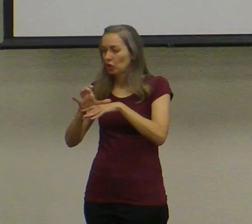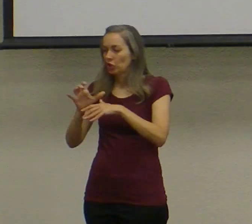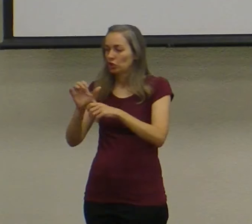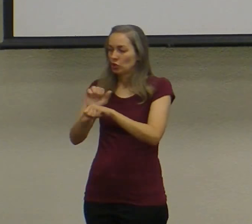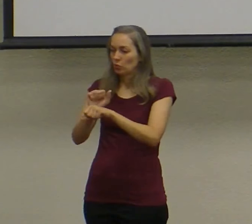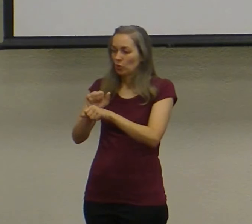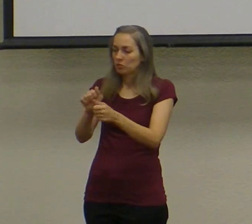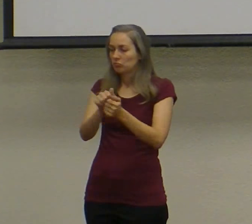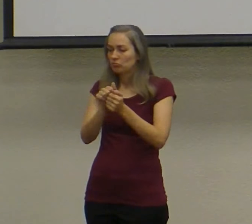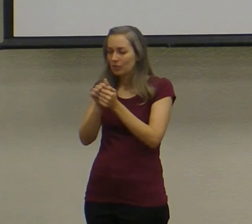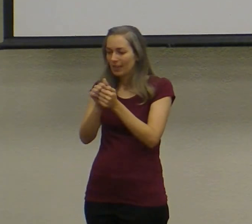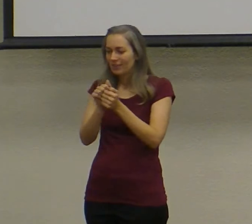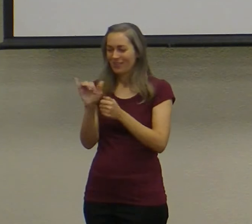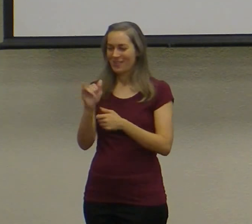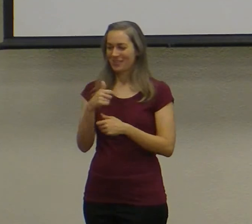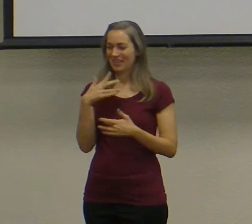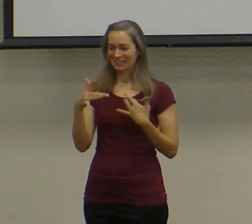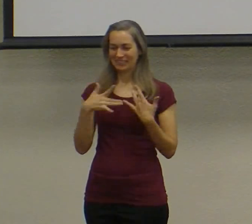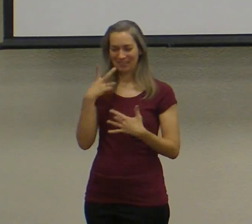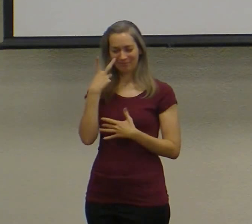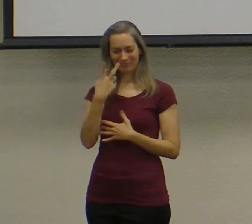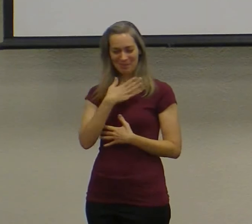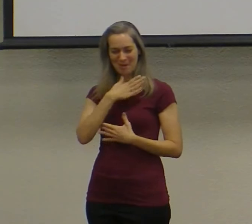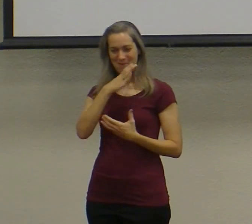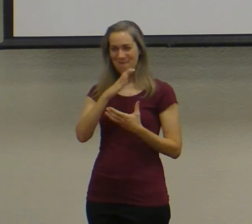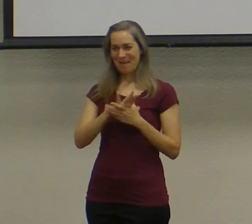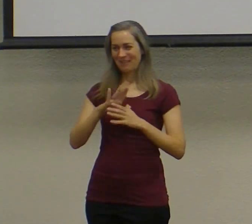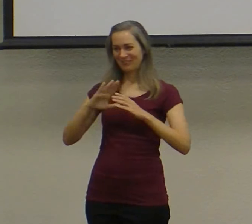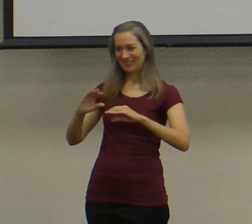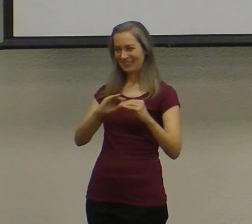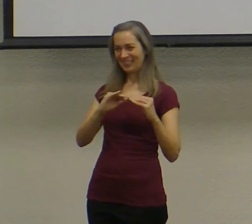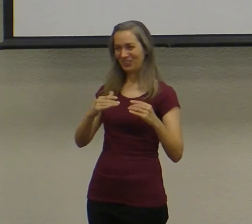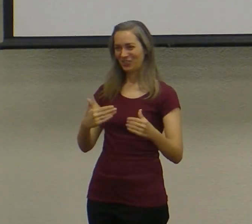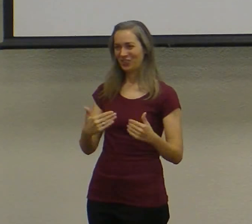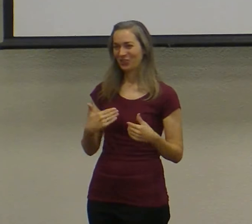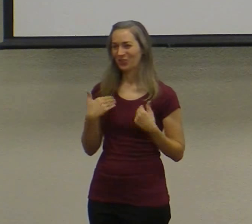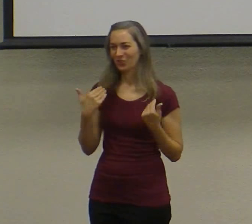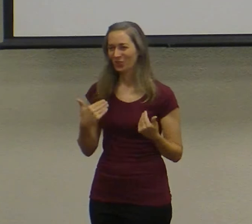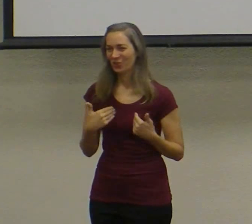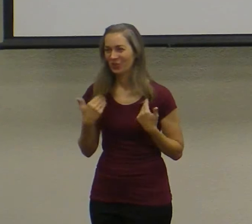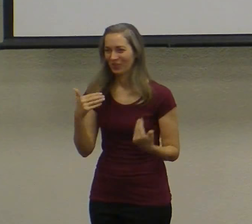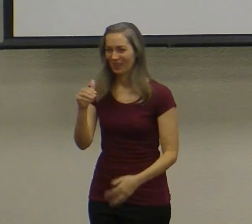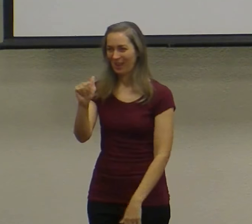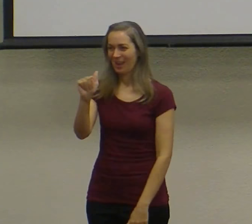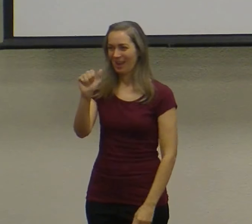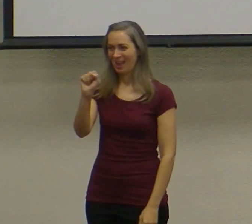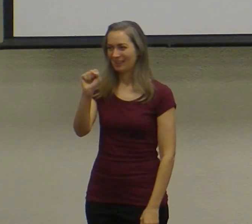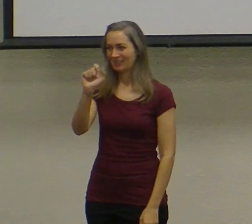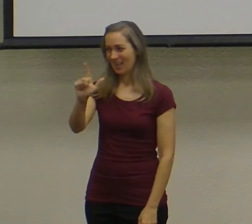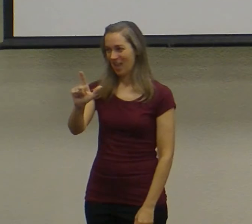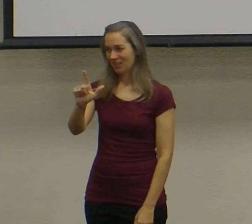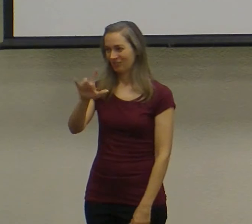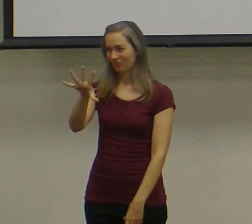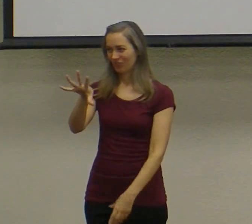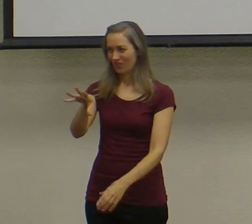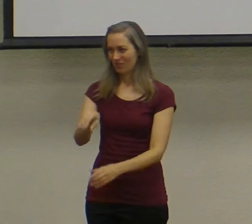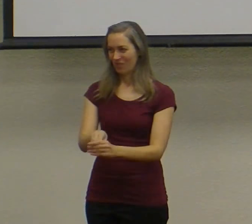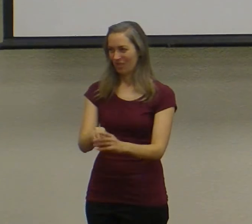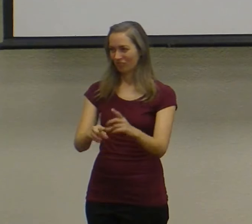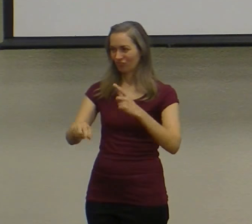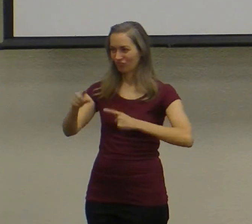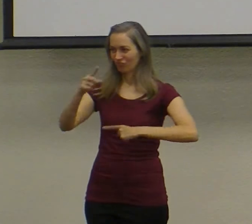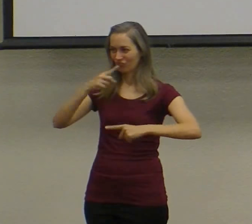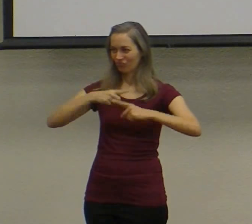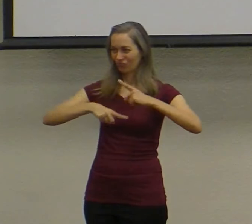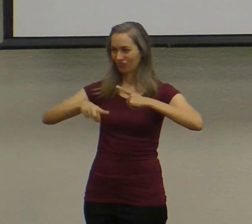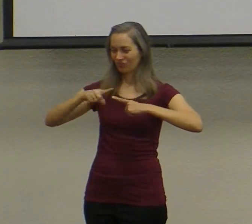got really excited seeing my wife teach some of the youth some ASL and be involved in that. The Fairgrounds